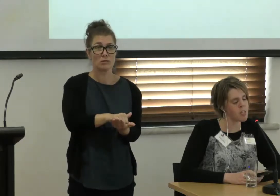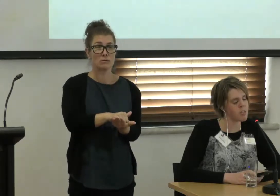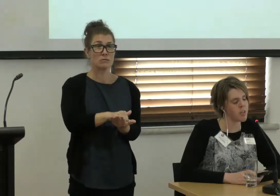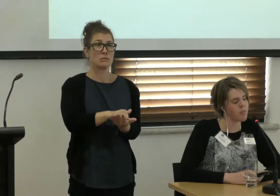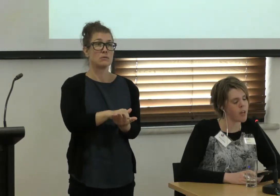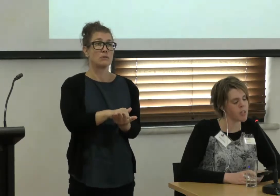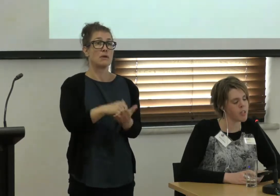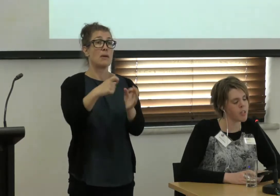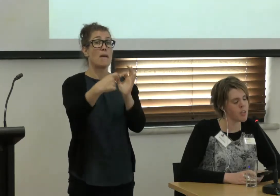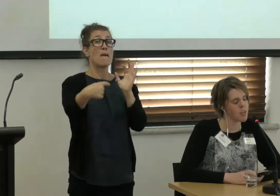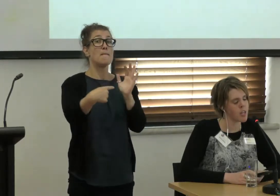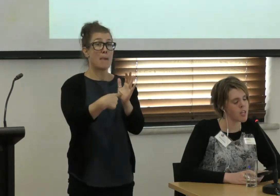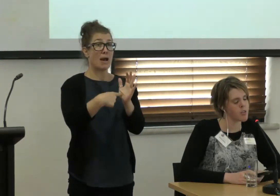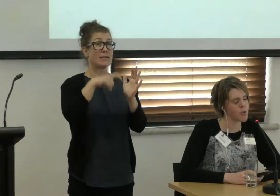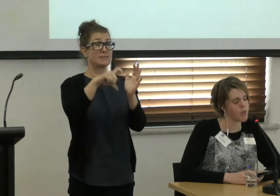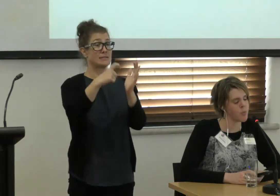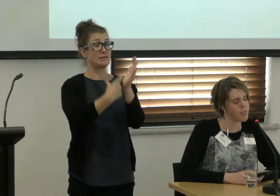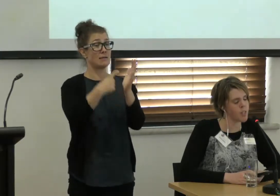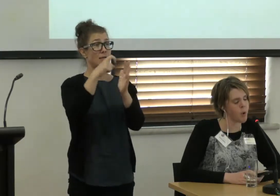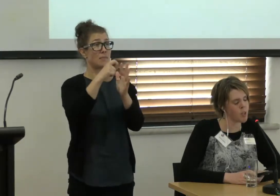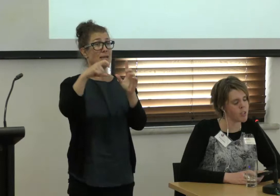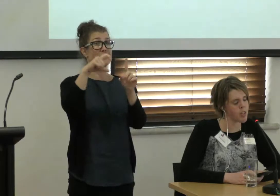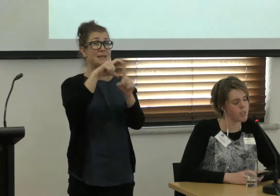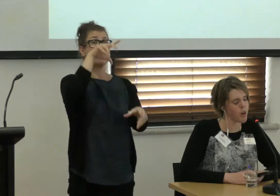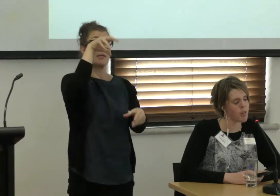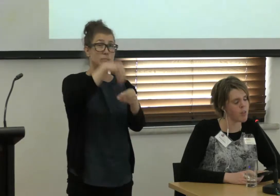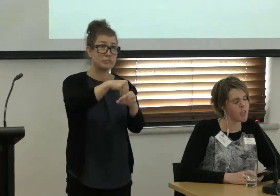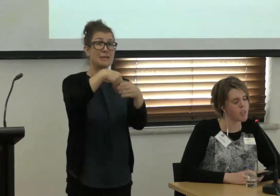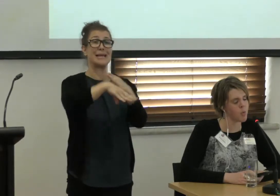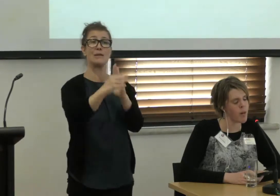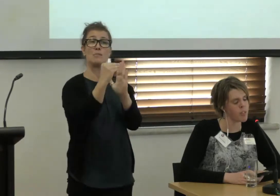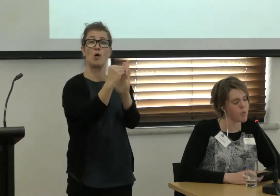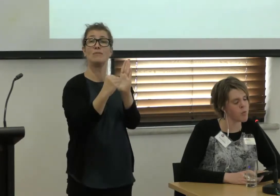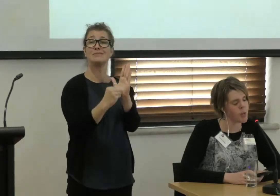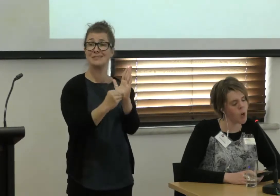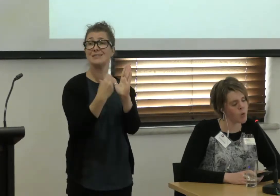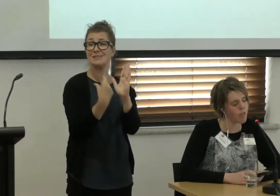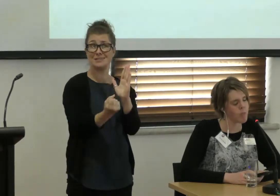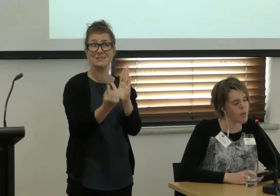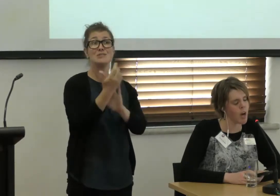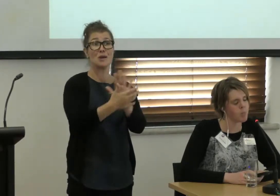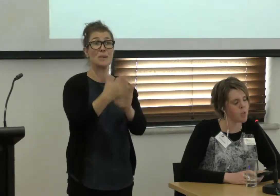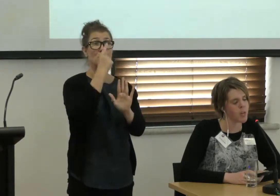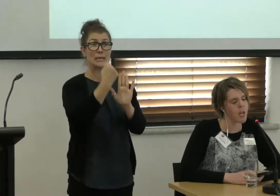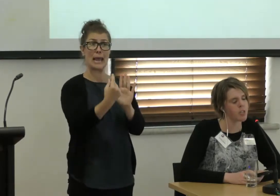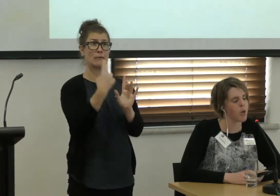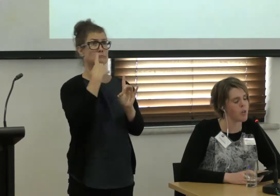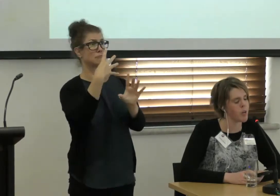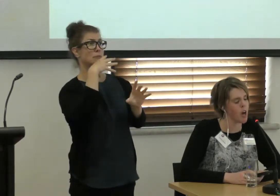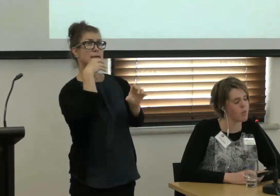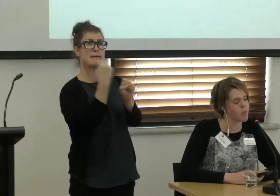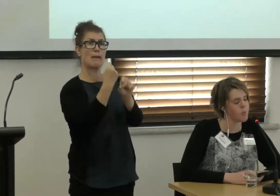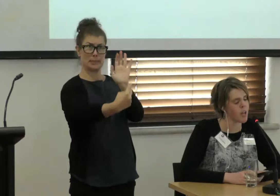embedded the convention into domestic policy. So there are still ways in which we can hold government accountable, and we need to hold